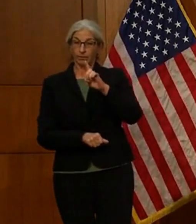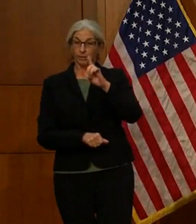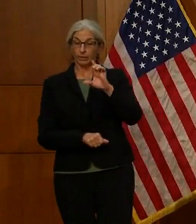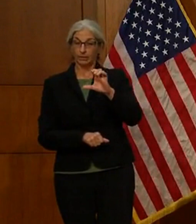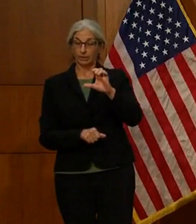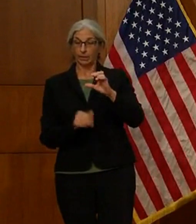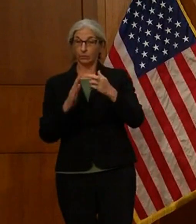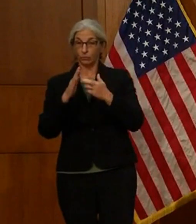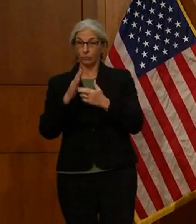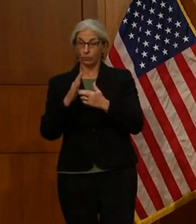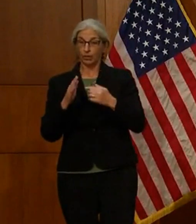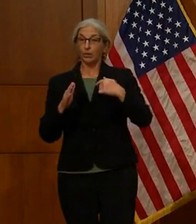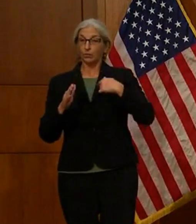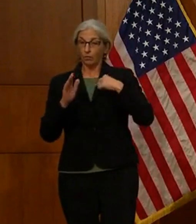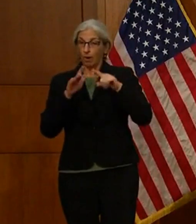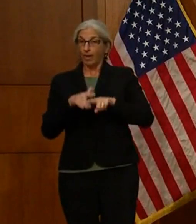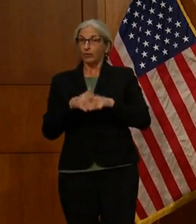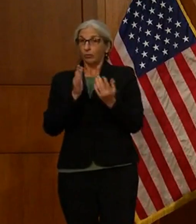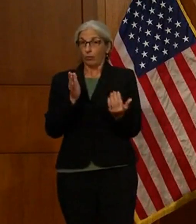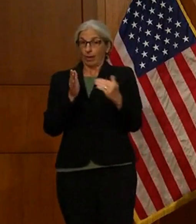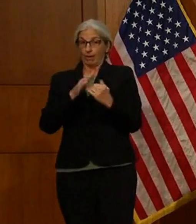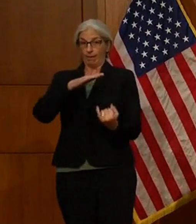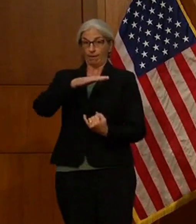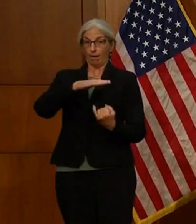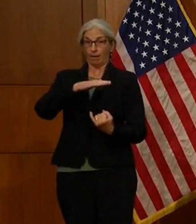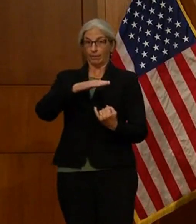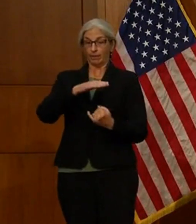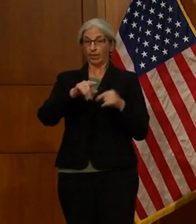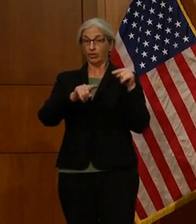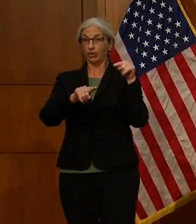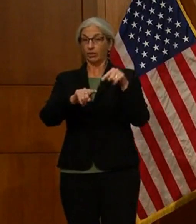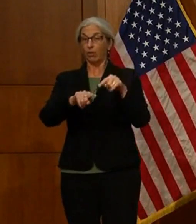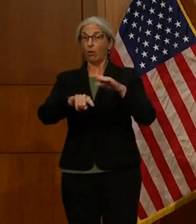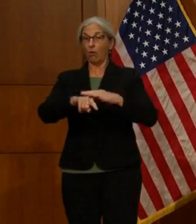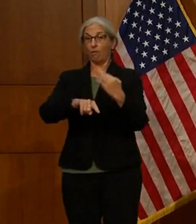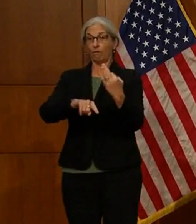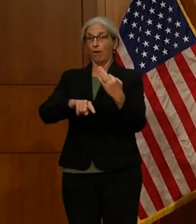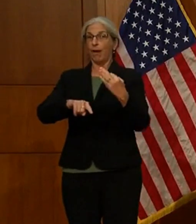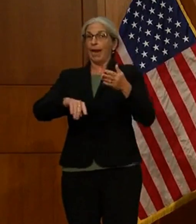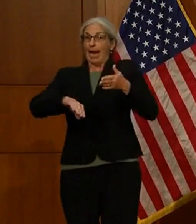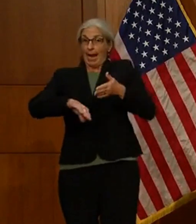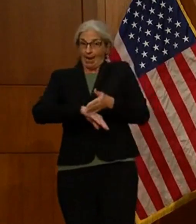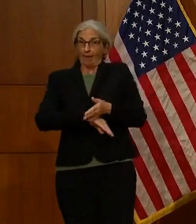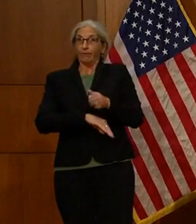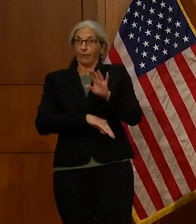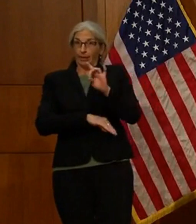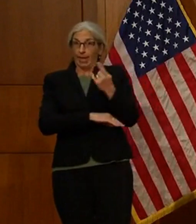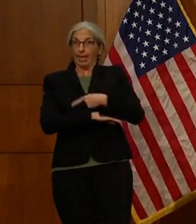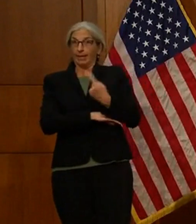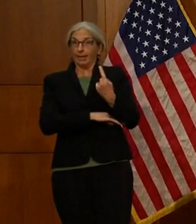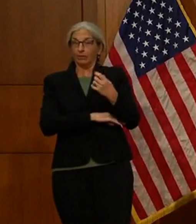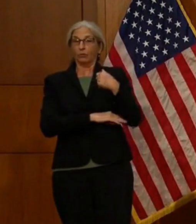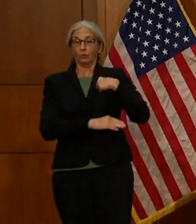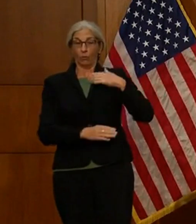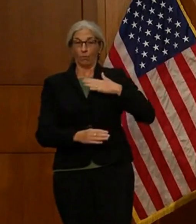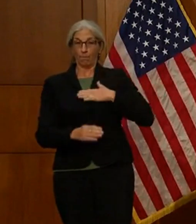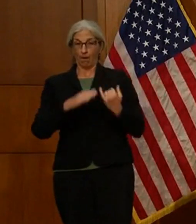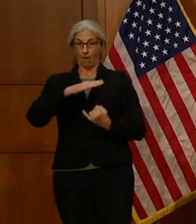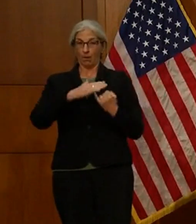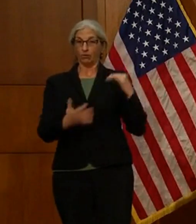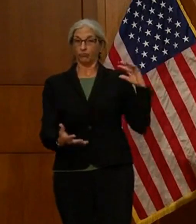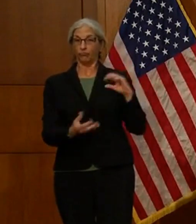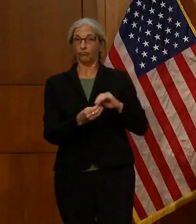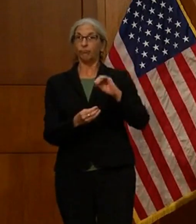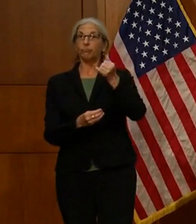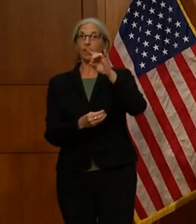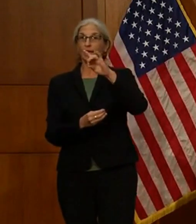isolation actually restarted on that Friday, and thus I was in isolation for a total of 18 days. The